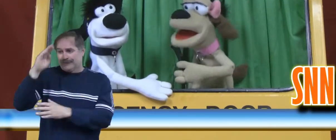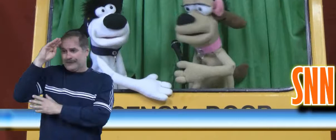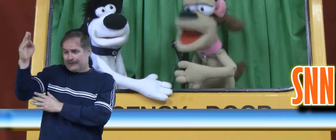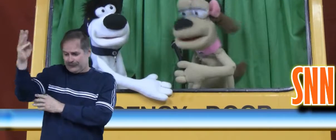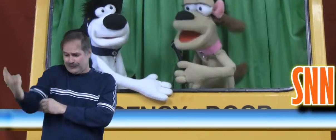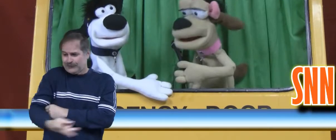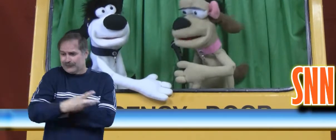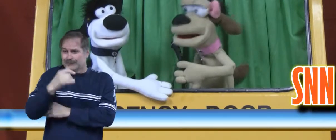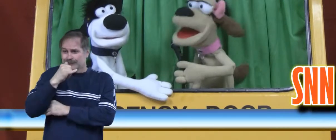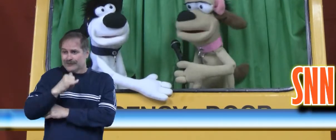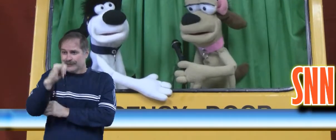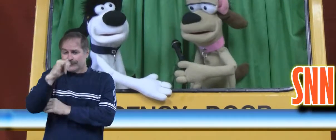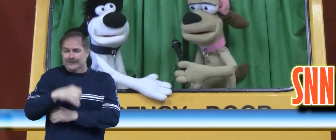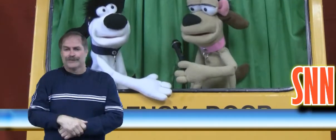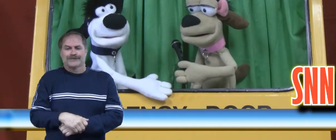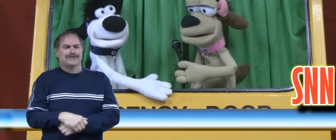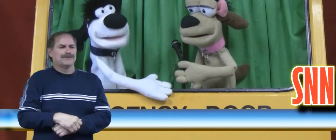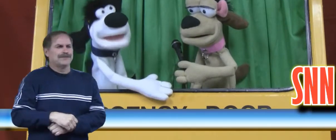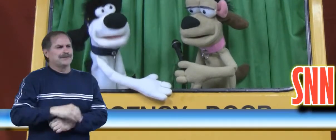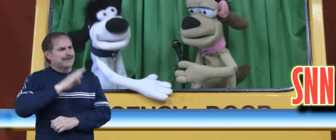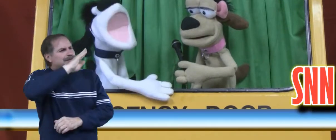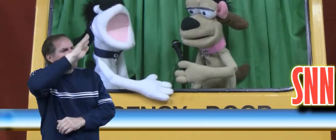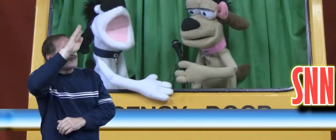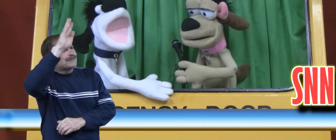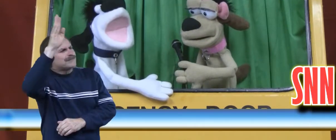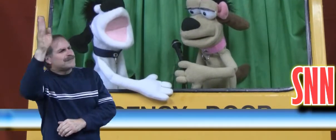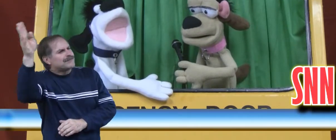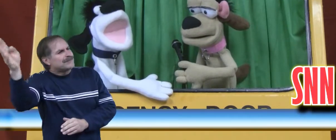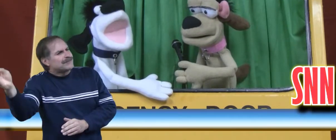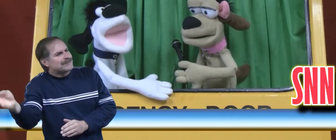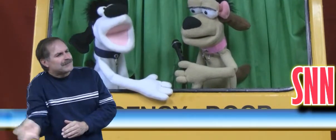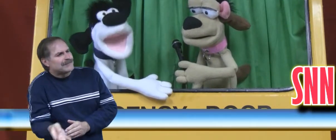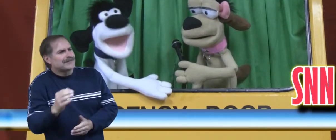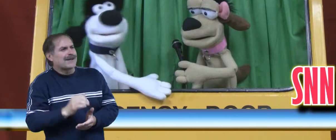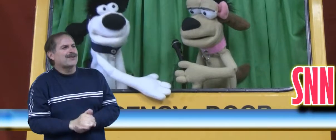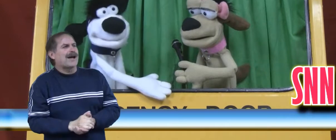Hello, and welcome, Sergeant Wolf. Well, hello!